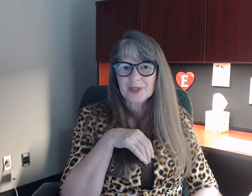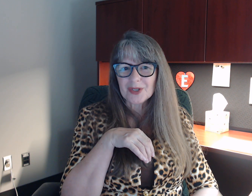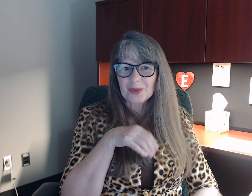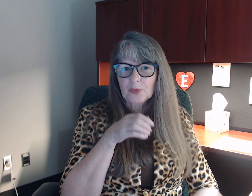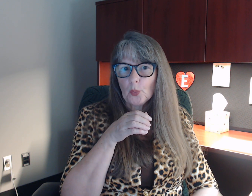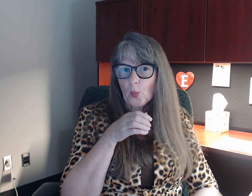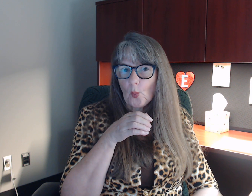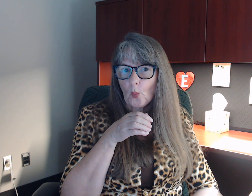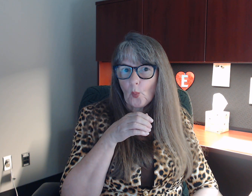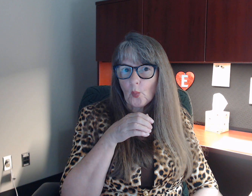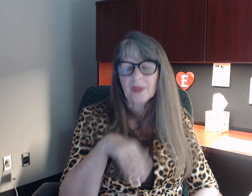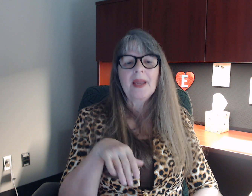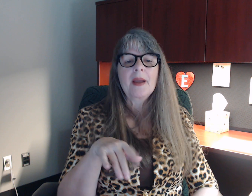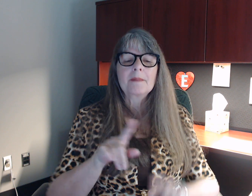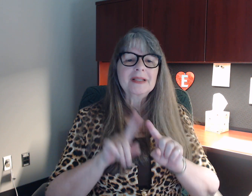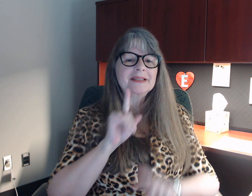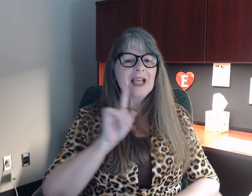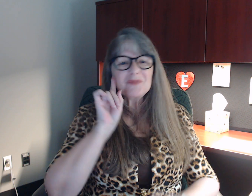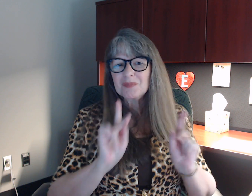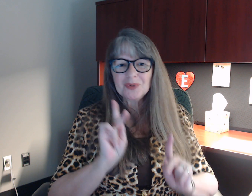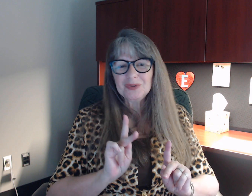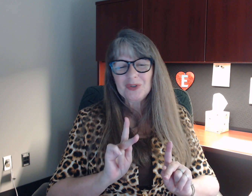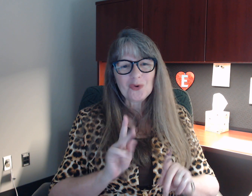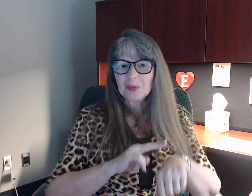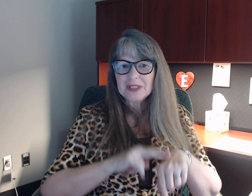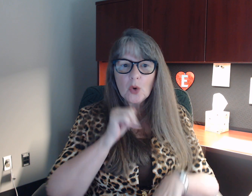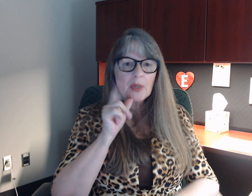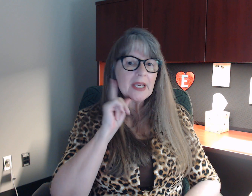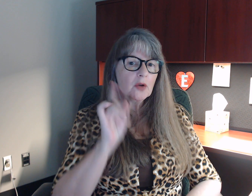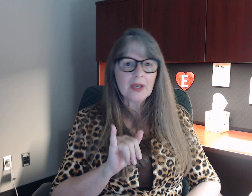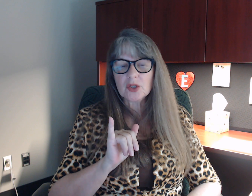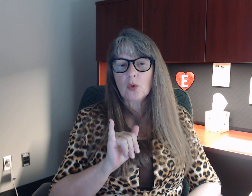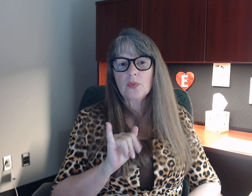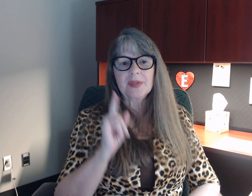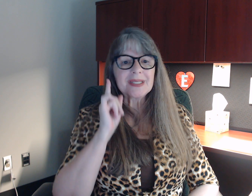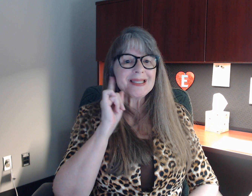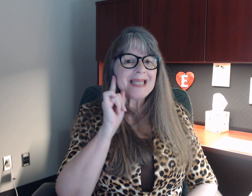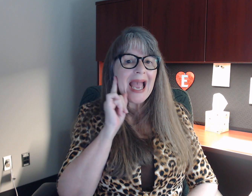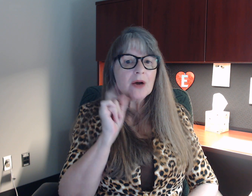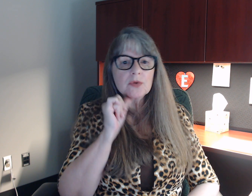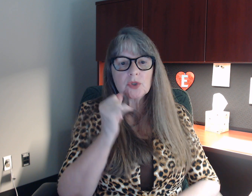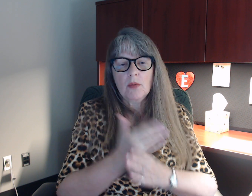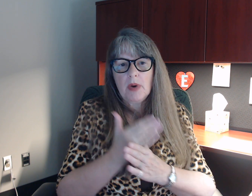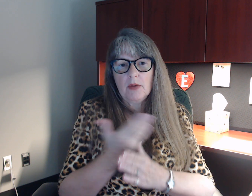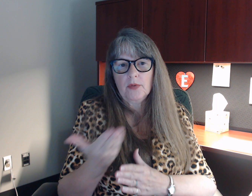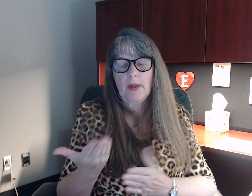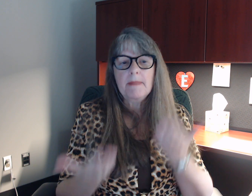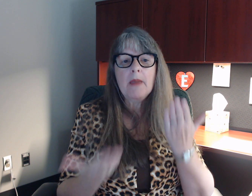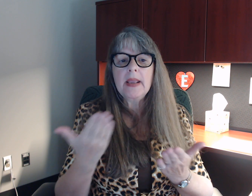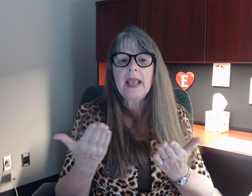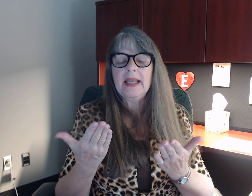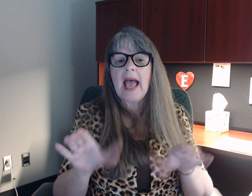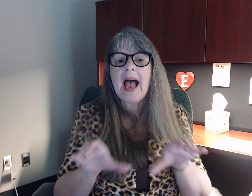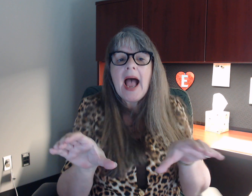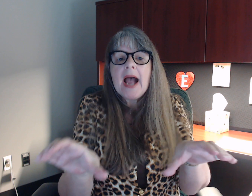slurp. But deaf people normally don't hear that, so the sounds don't bother them. Maybe an